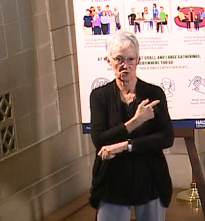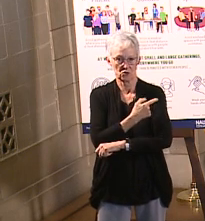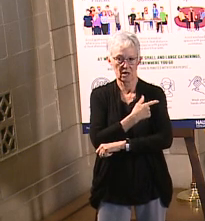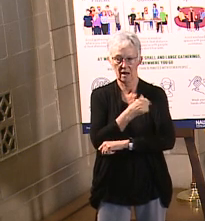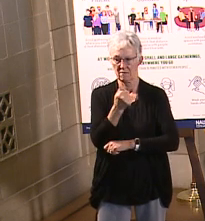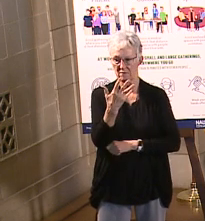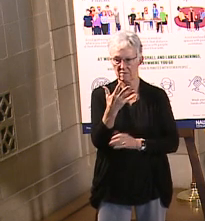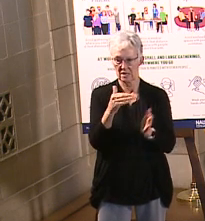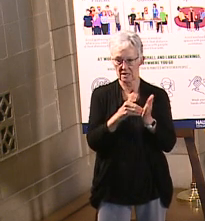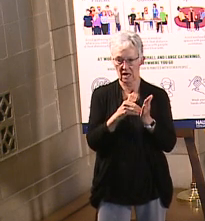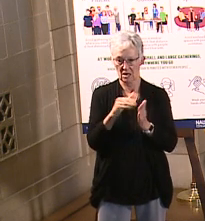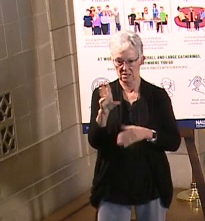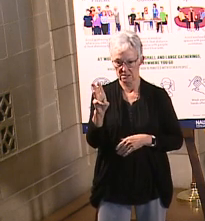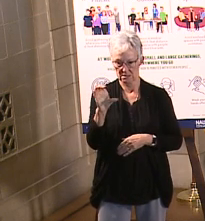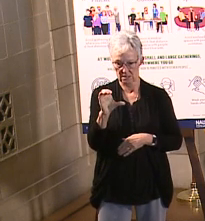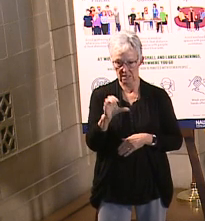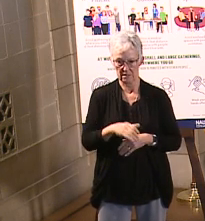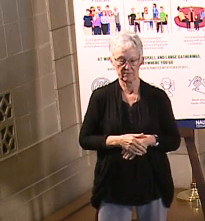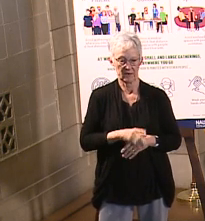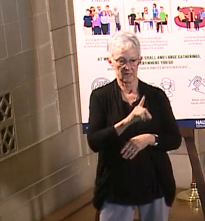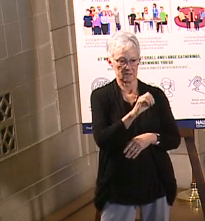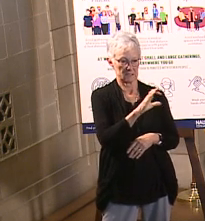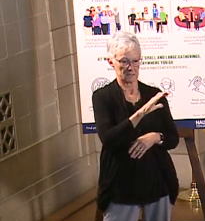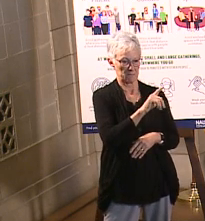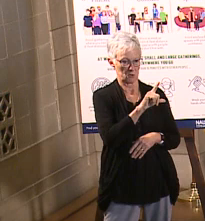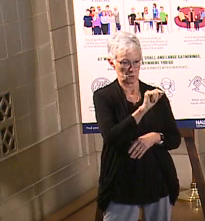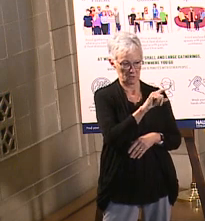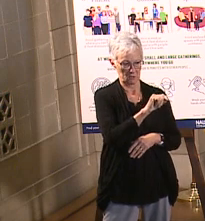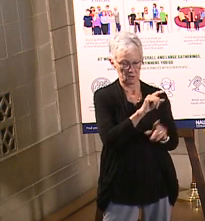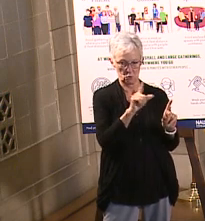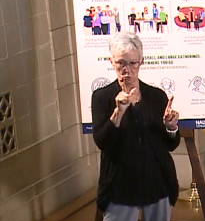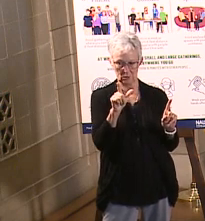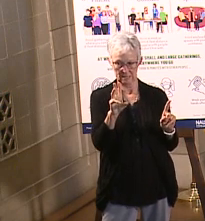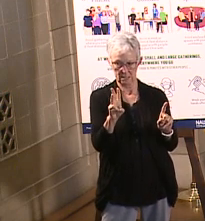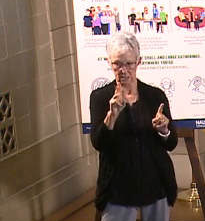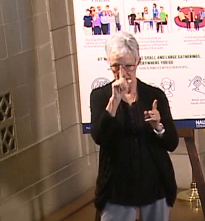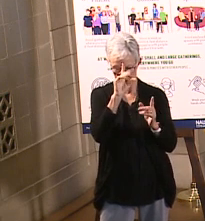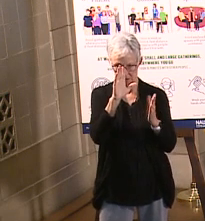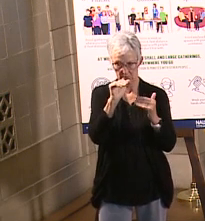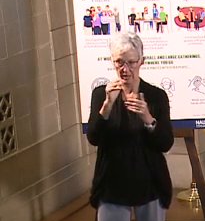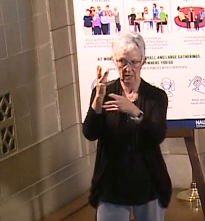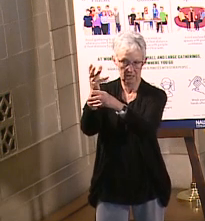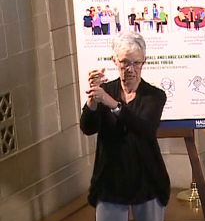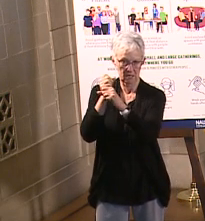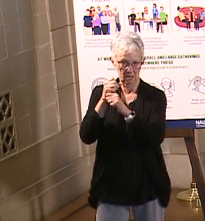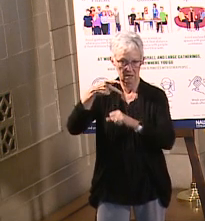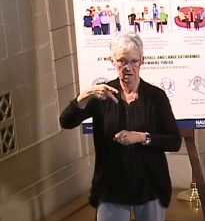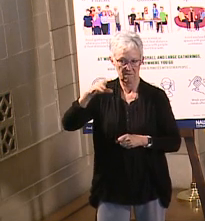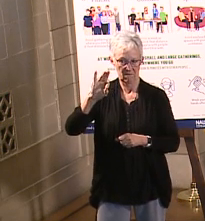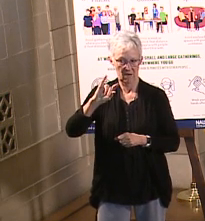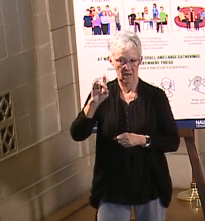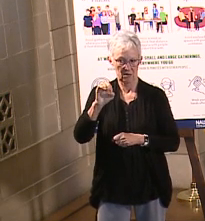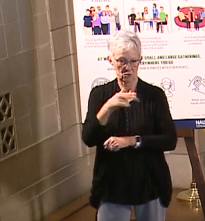15,600. The week of December 20th through 26th, we are anticipating Pfizer